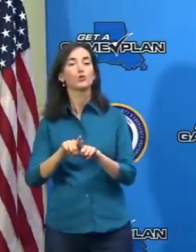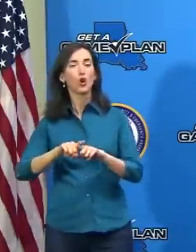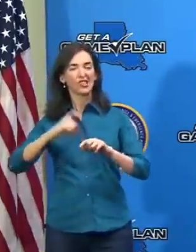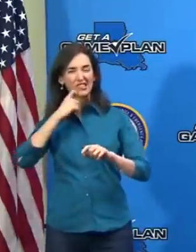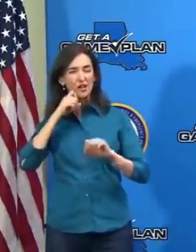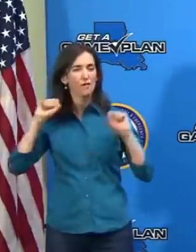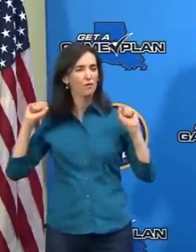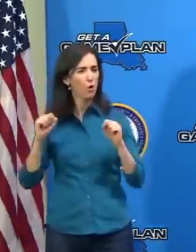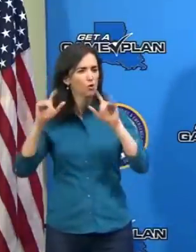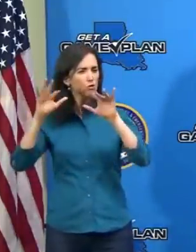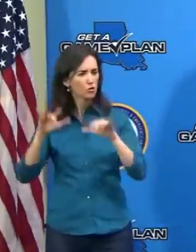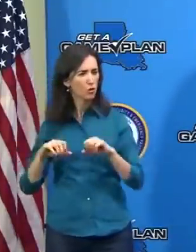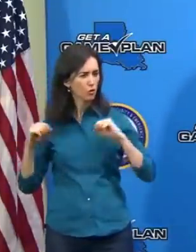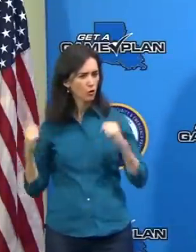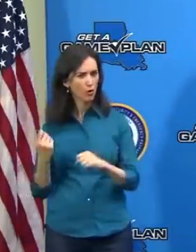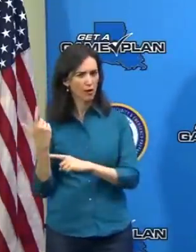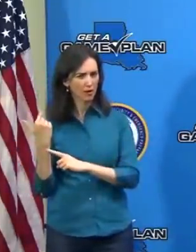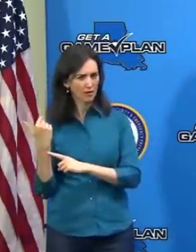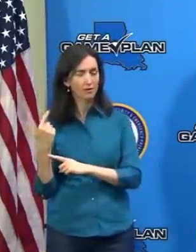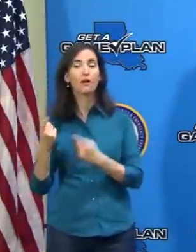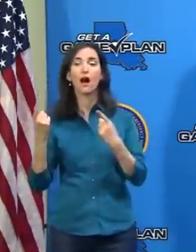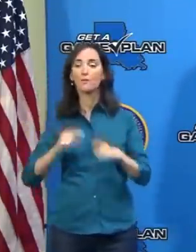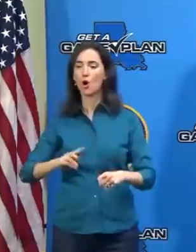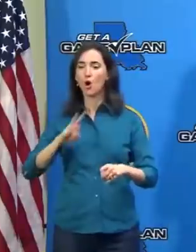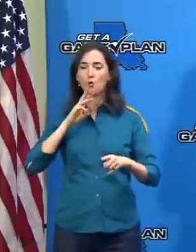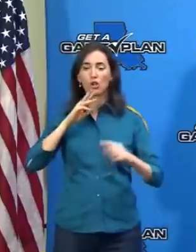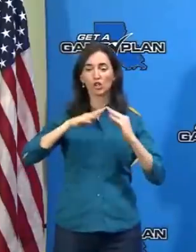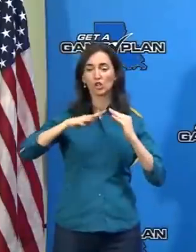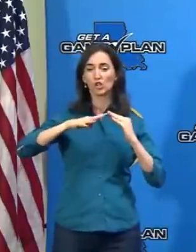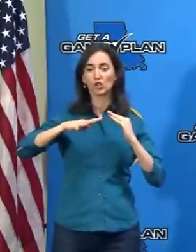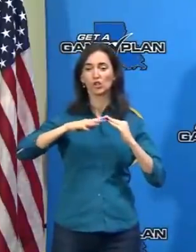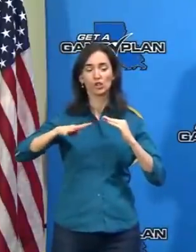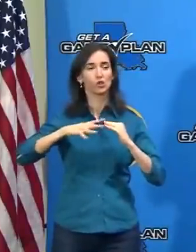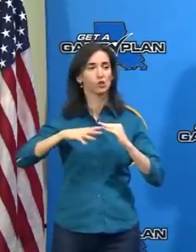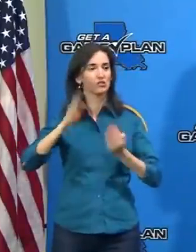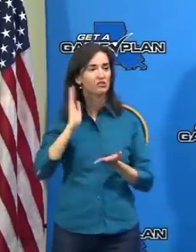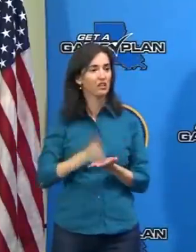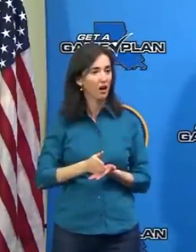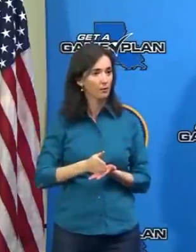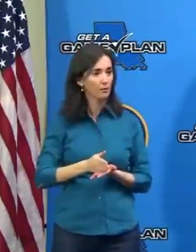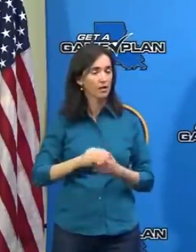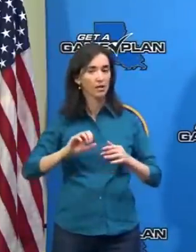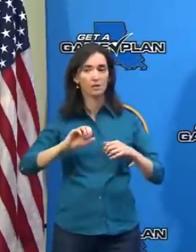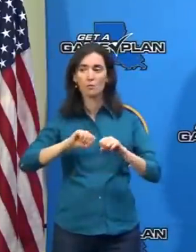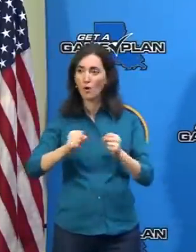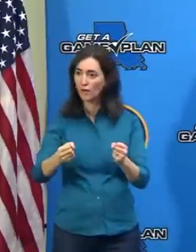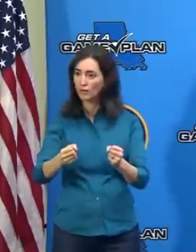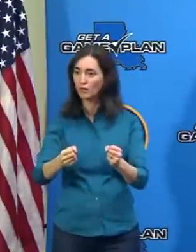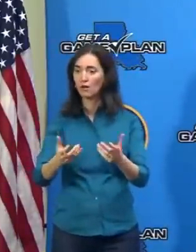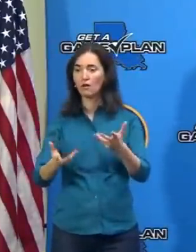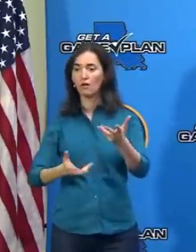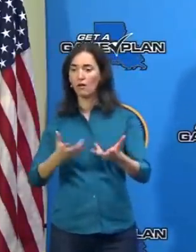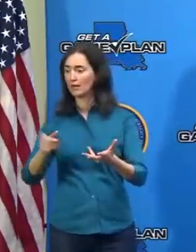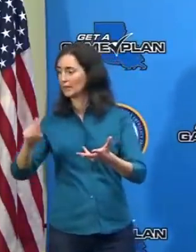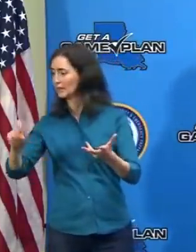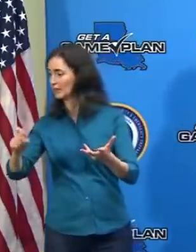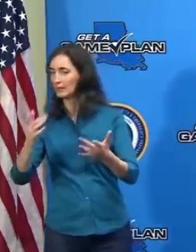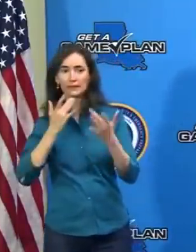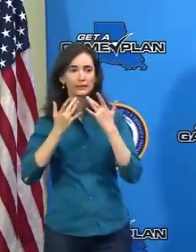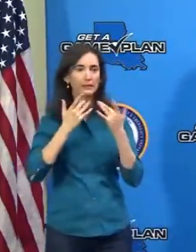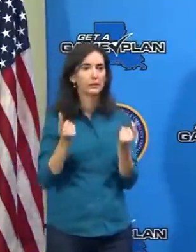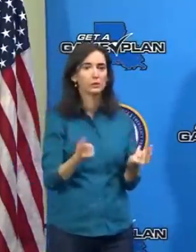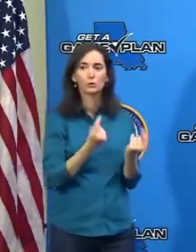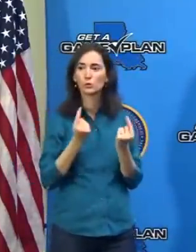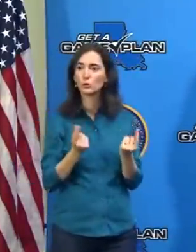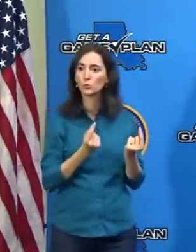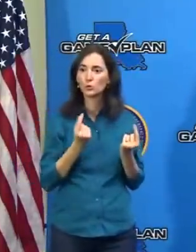water systems out, and you really have a very difficult time at that point just delivering basic service for